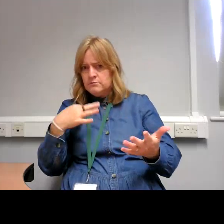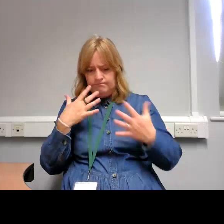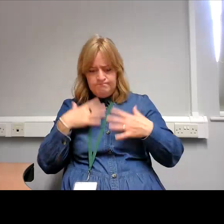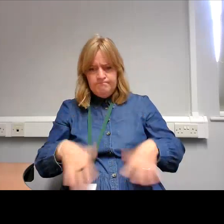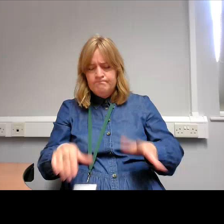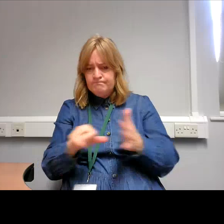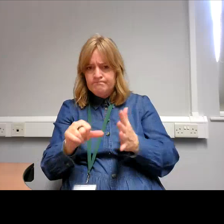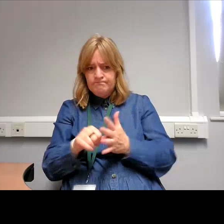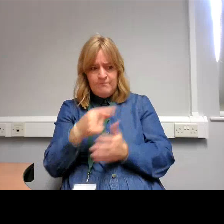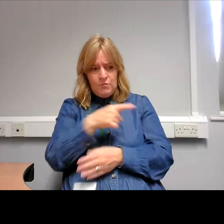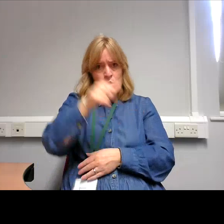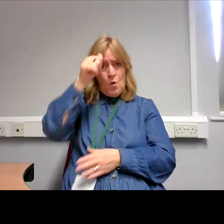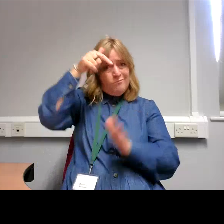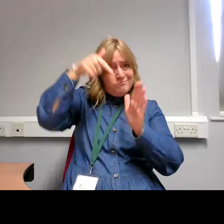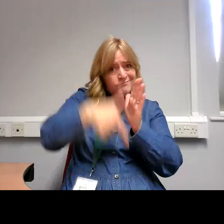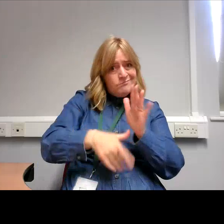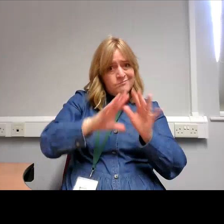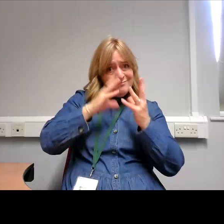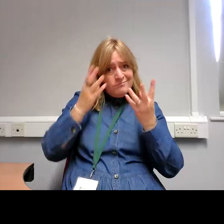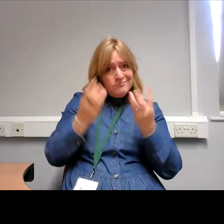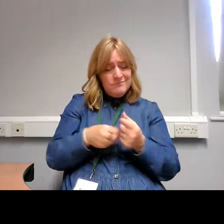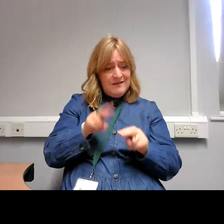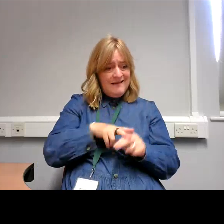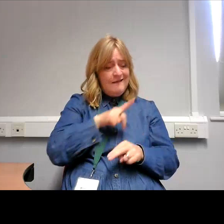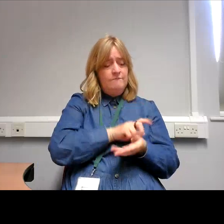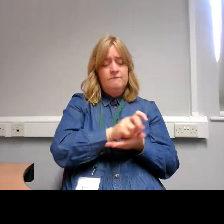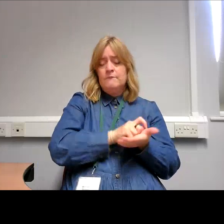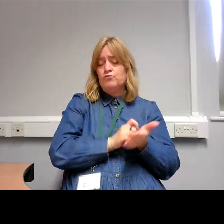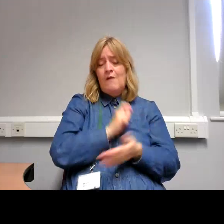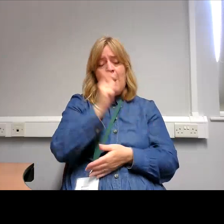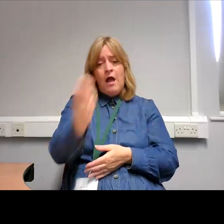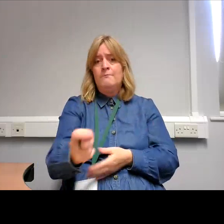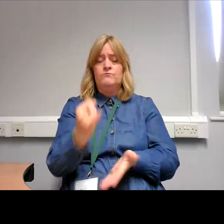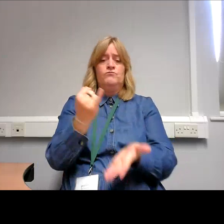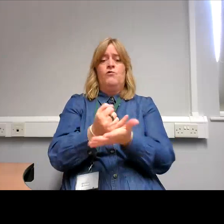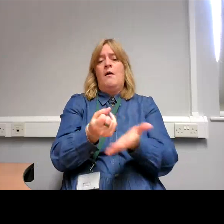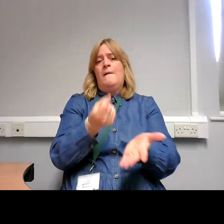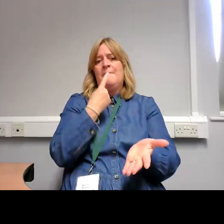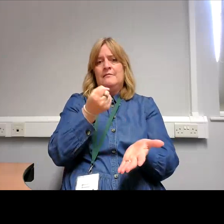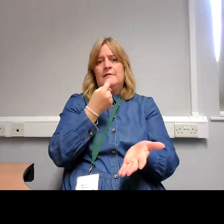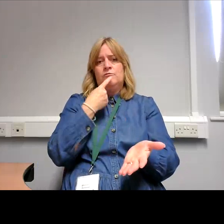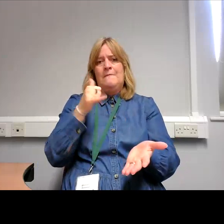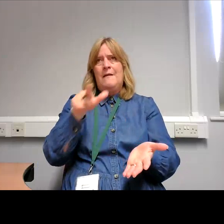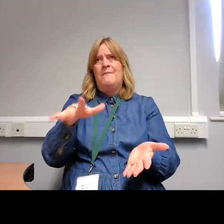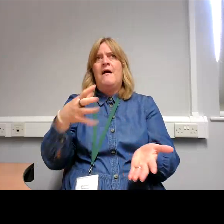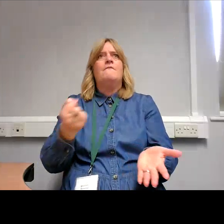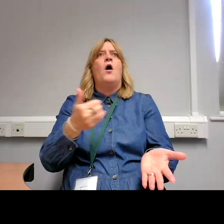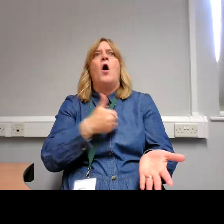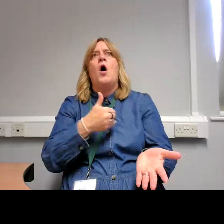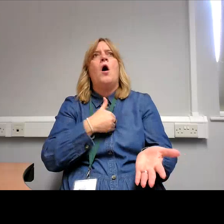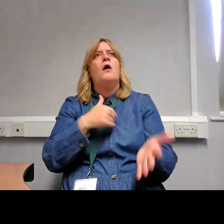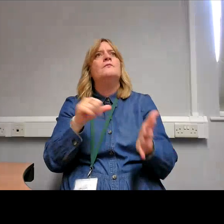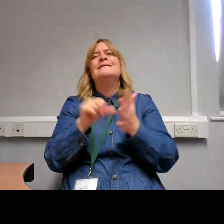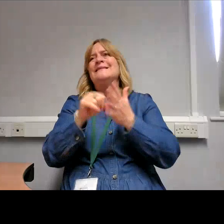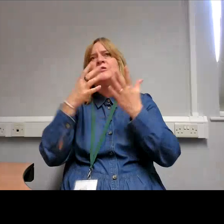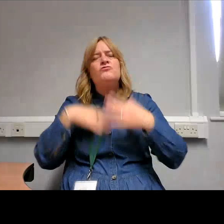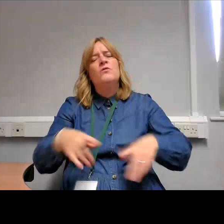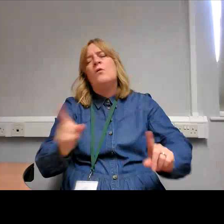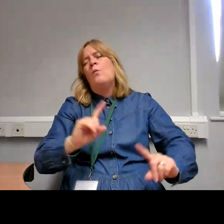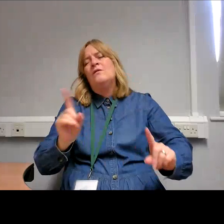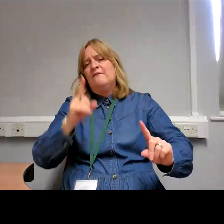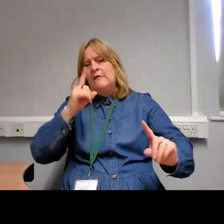got? Because obviously if they prescribe the wrong medication and they've got a particular heart condition or whatever, then that